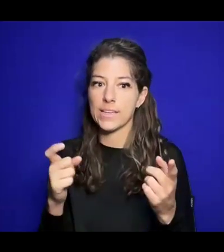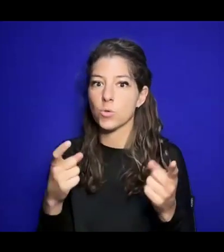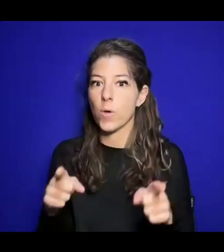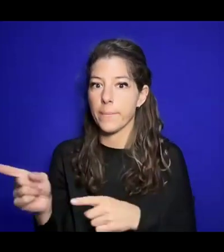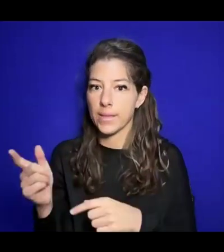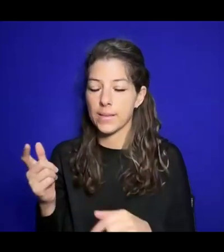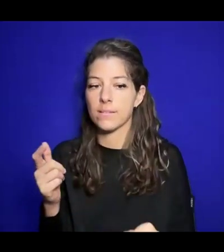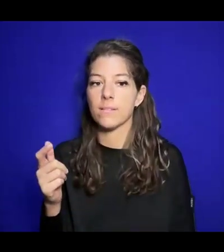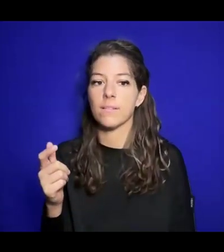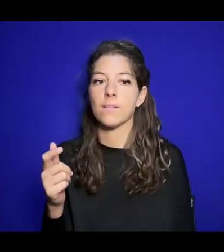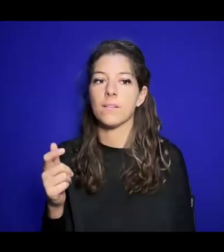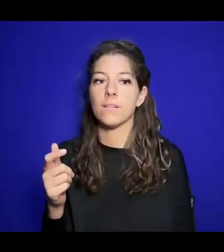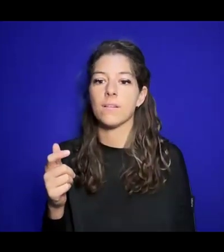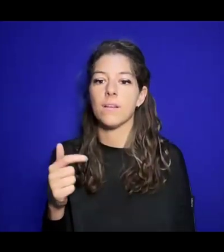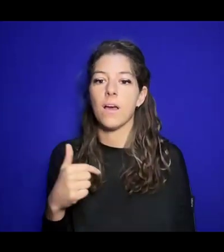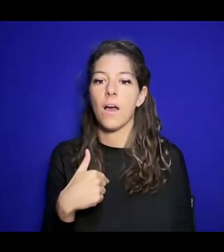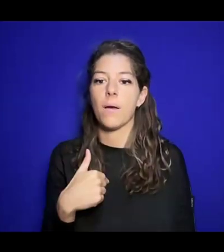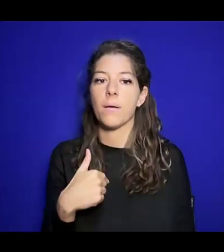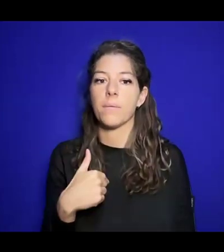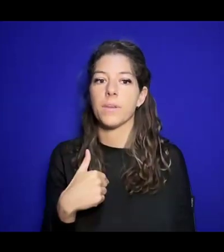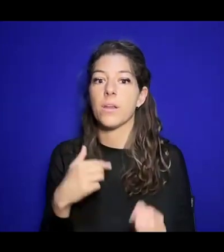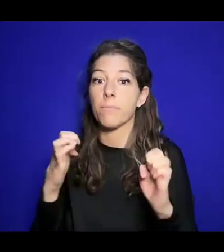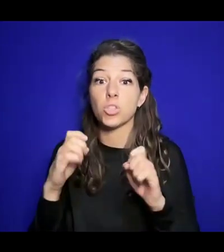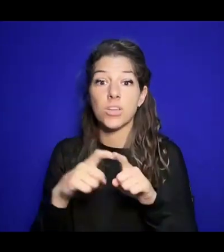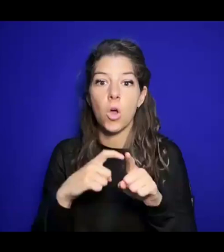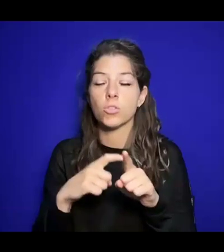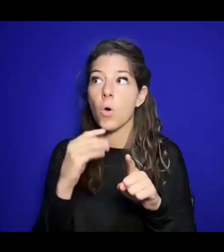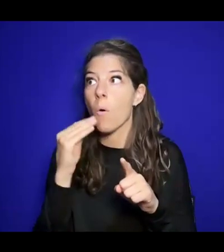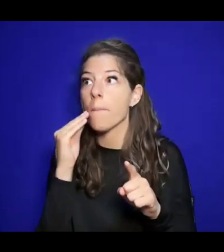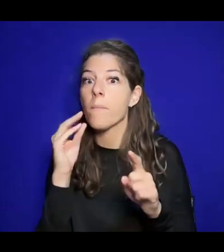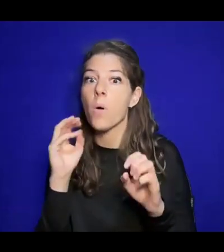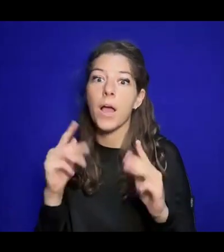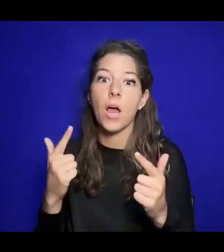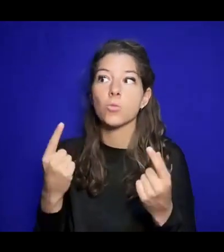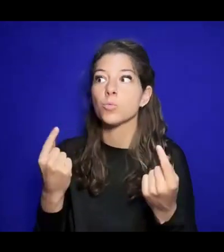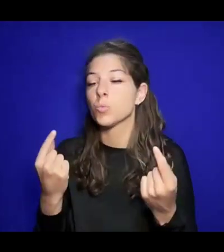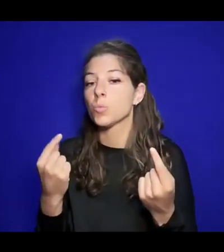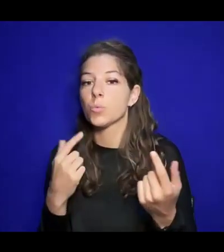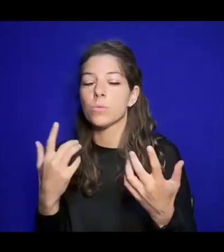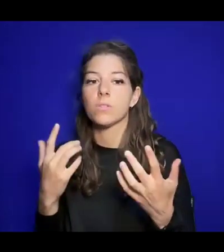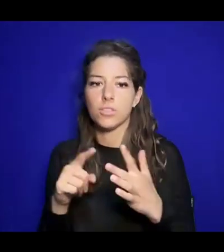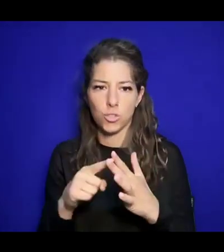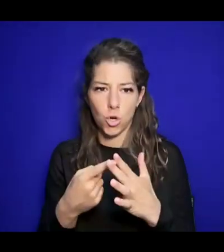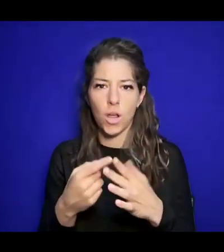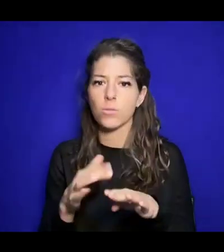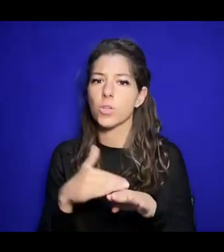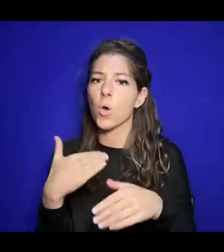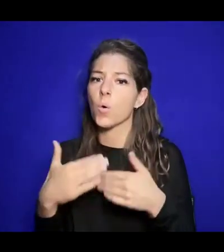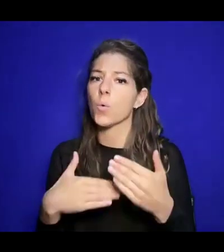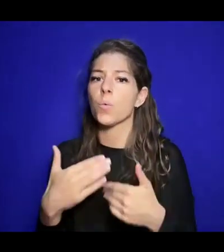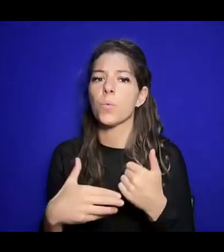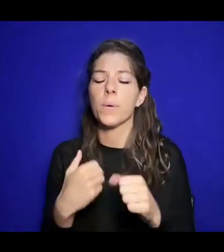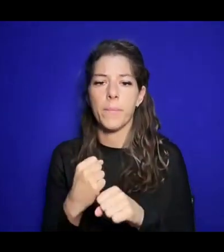And I'll get emergency calls. We're home. Oh my gosh, what am I going to do? Start out slow.